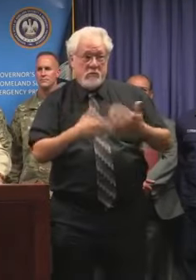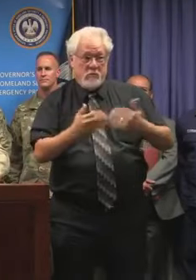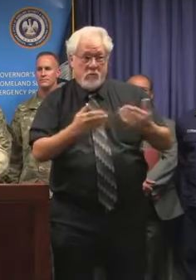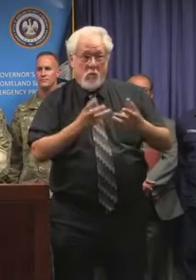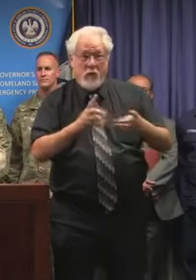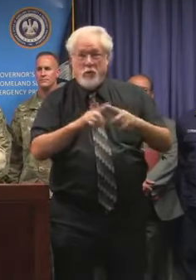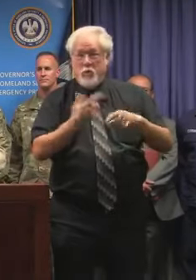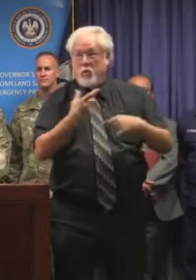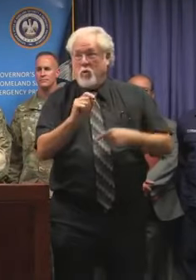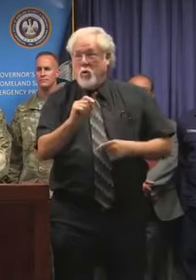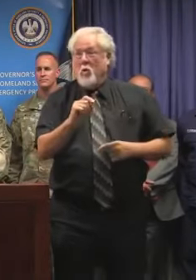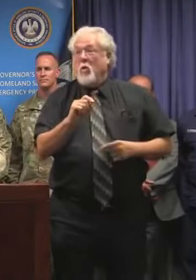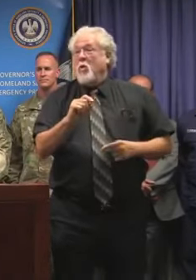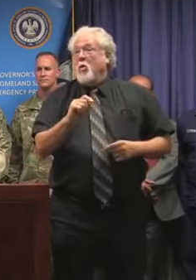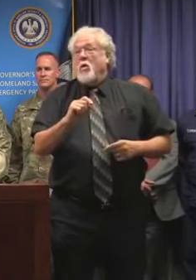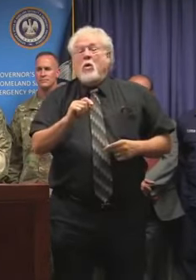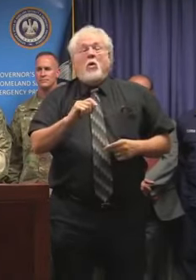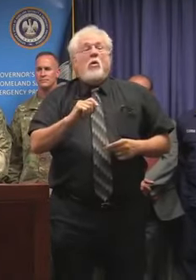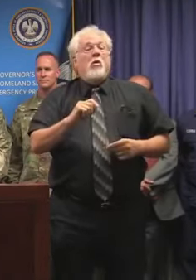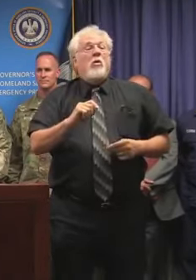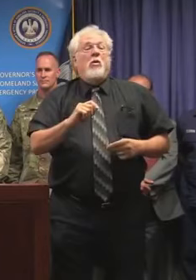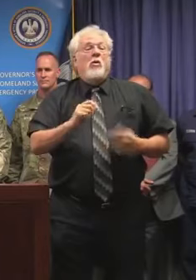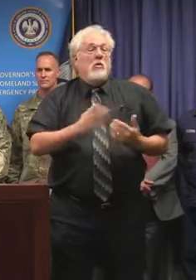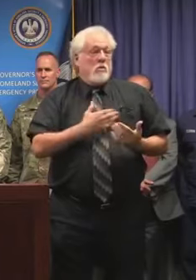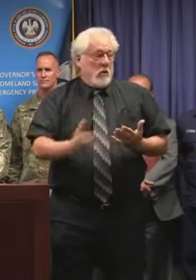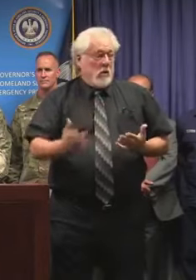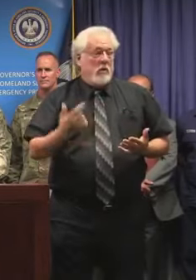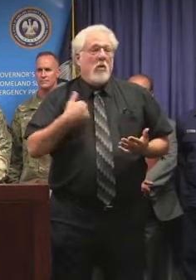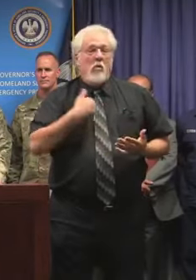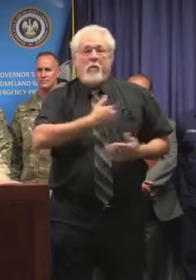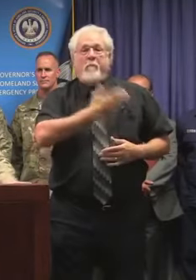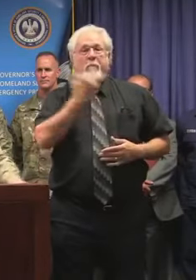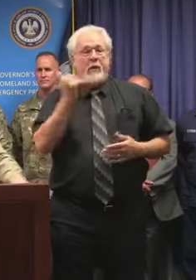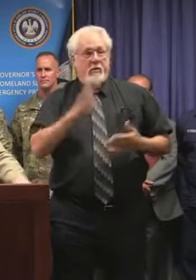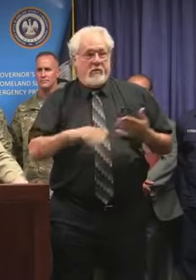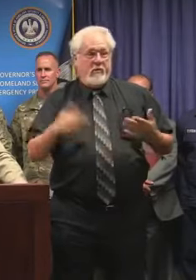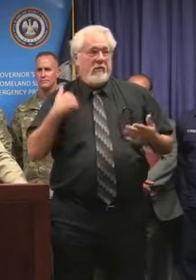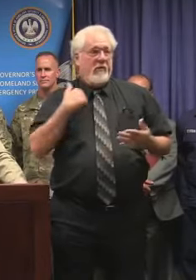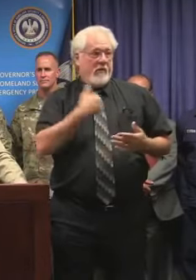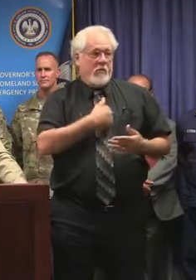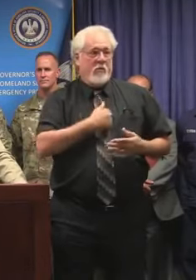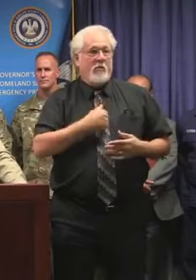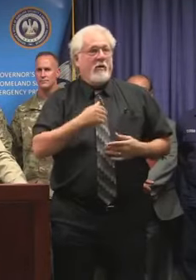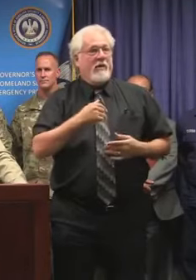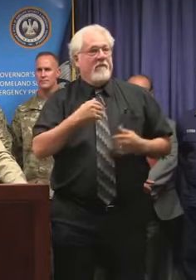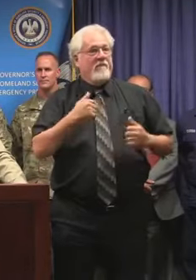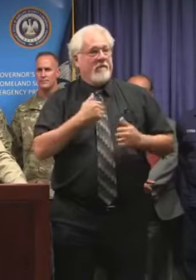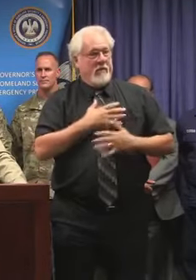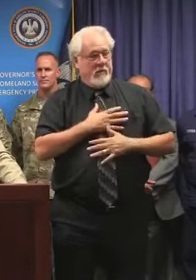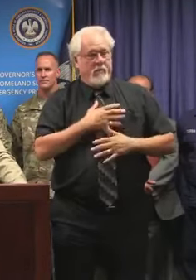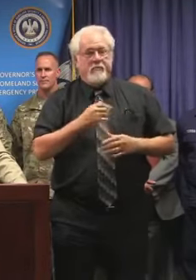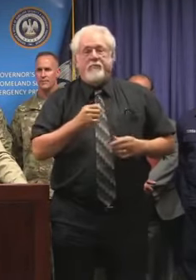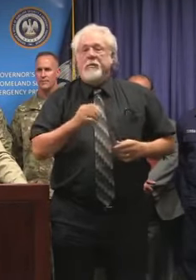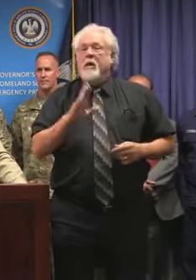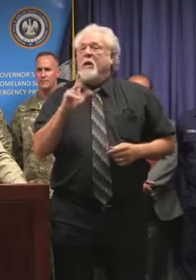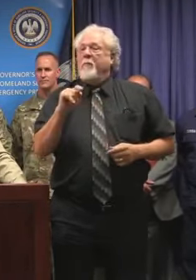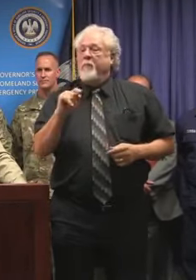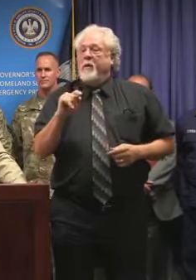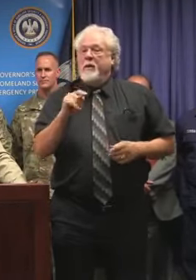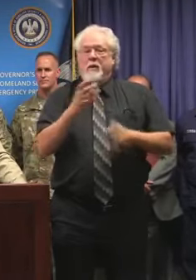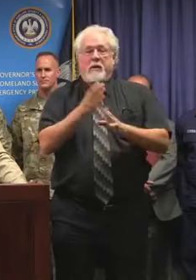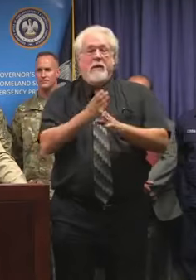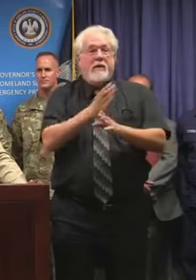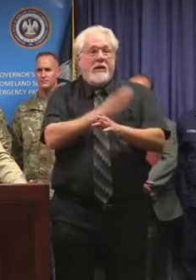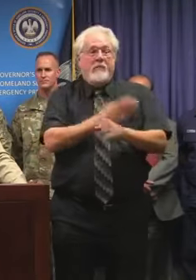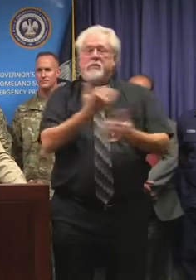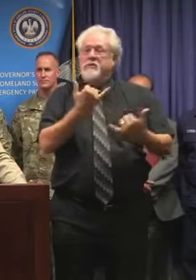we nevertheless have fared much better than we had feared might be the case. But our neighbors